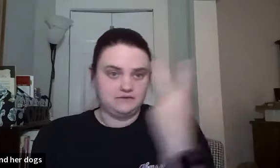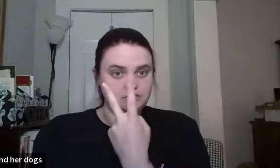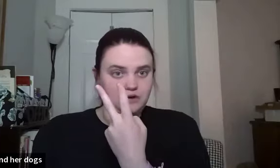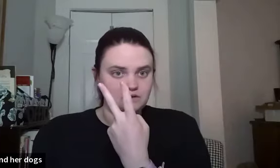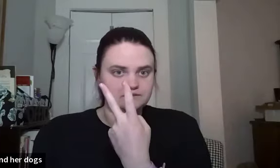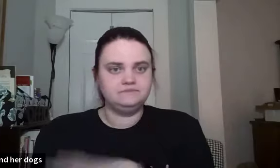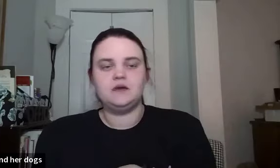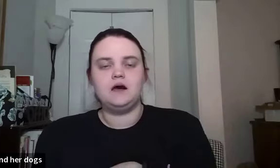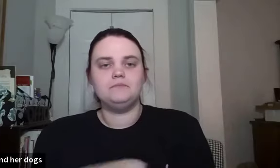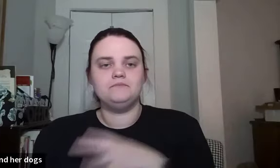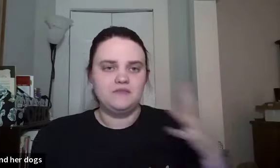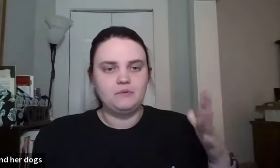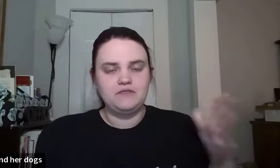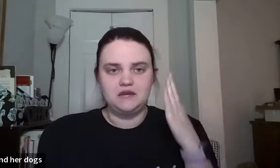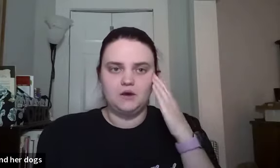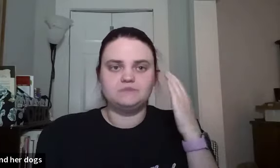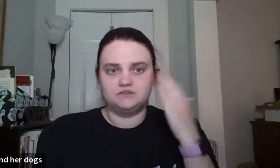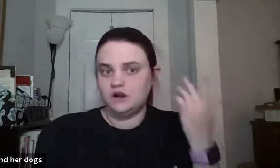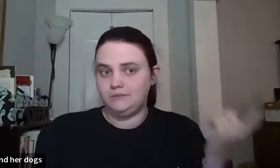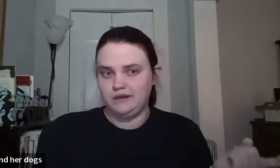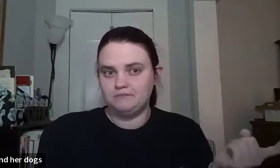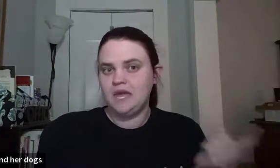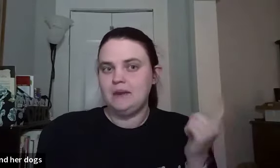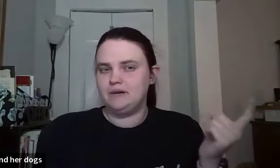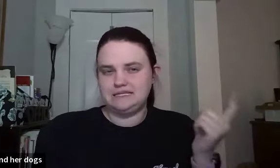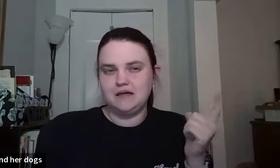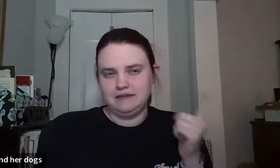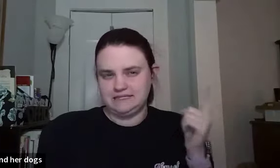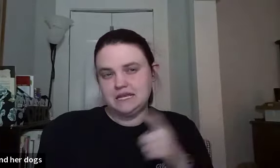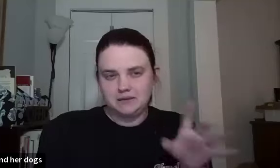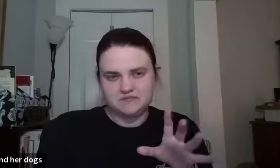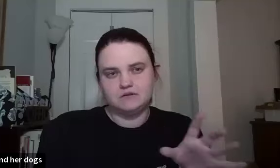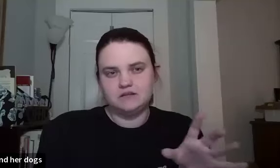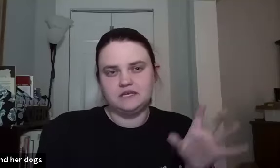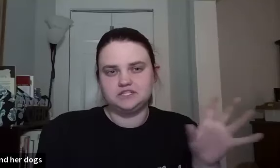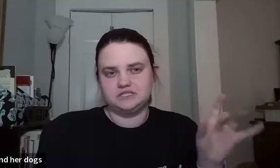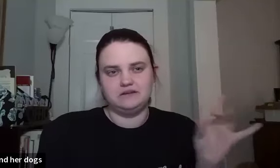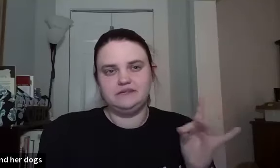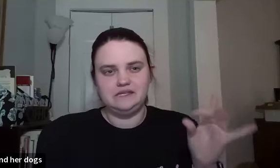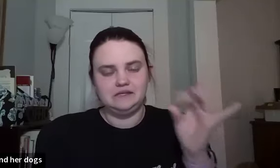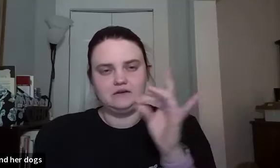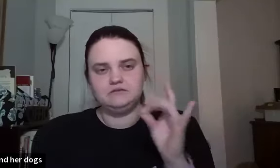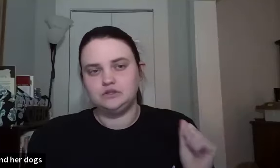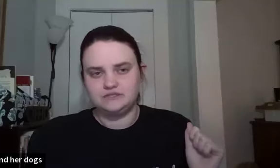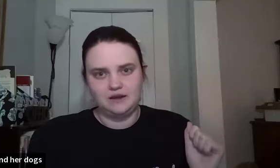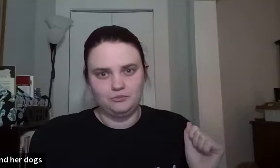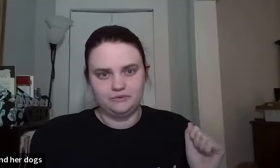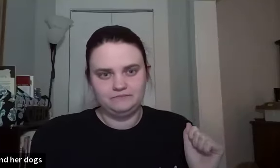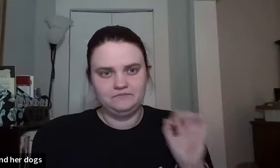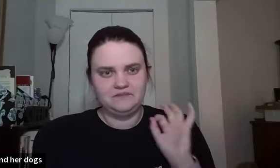two dogs. And that way they know I'm still talking about him, but it's not like it's a name sign or anything. It's just kind of key clues to help, if